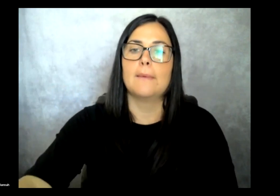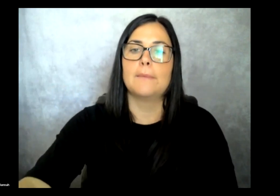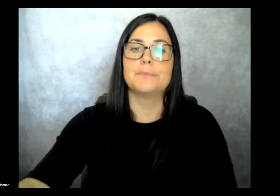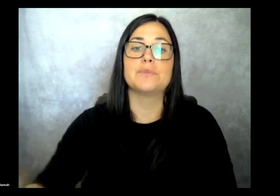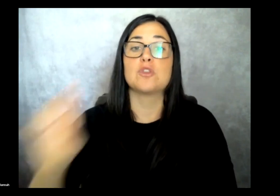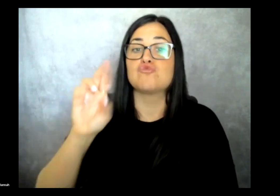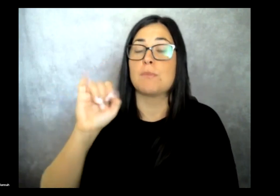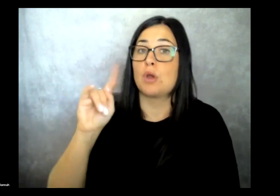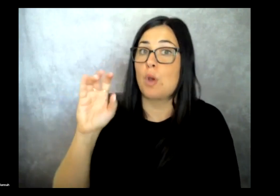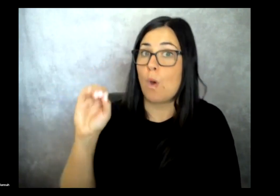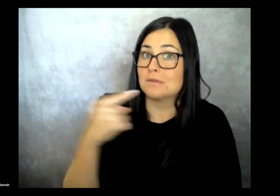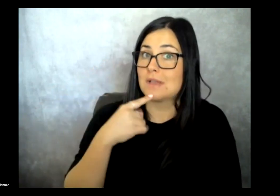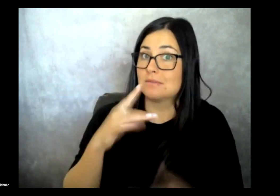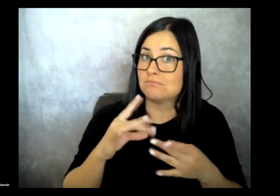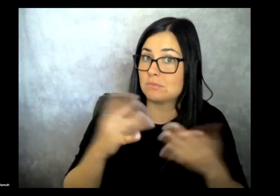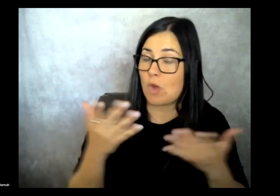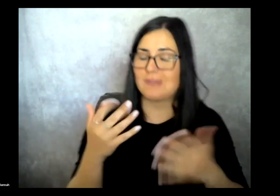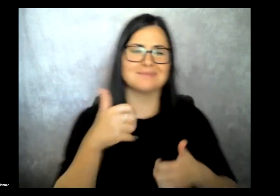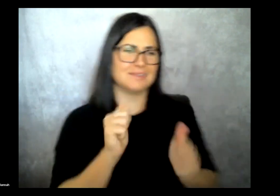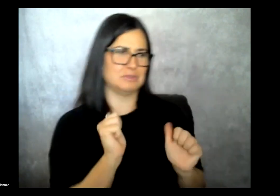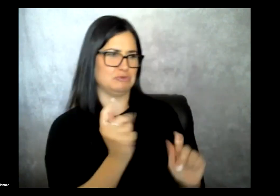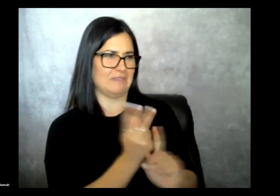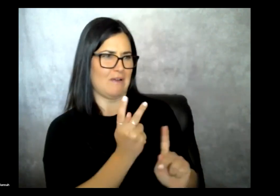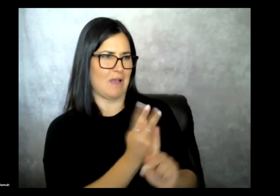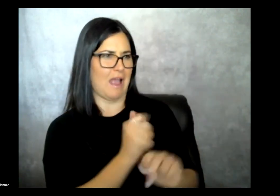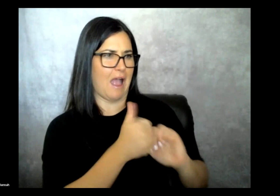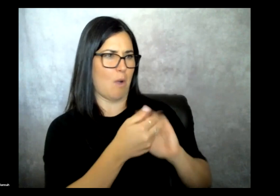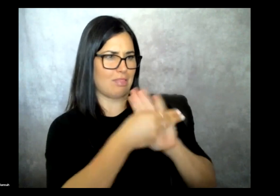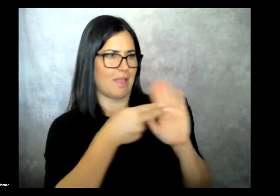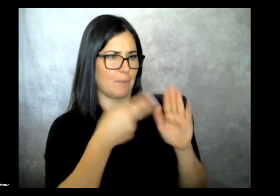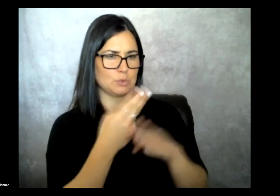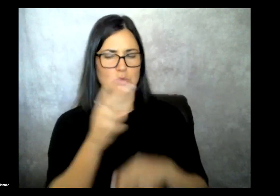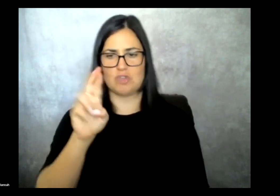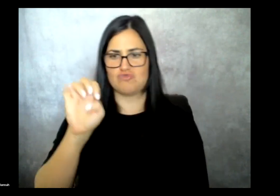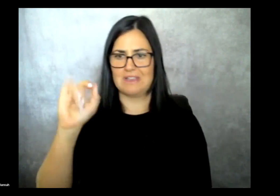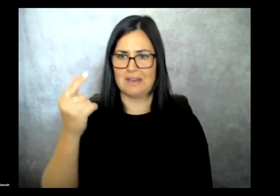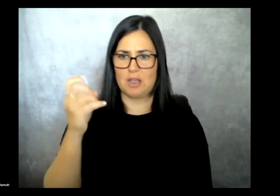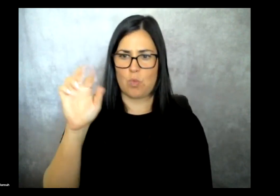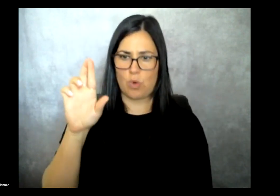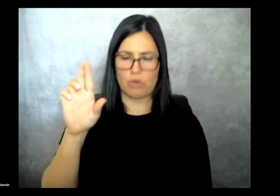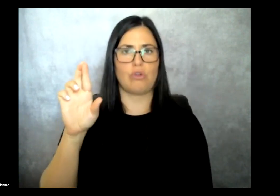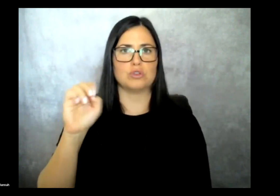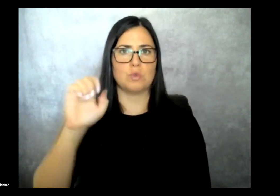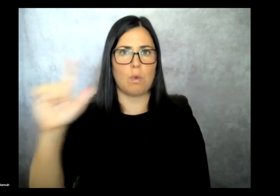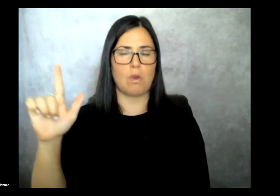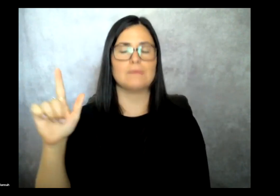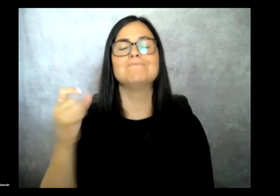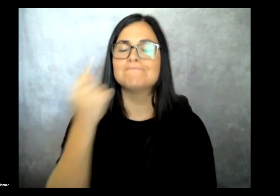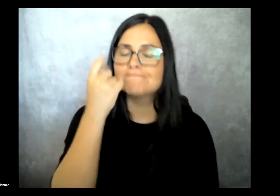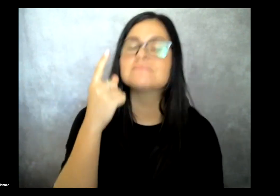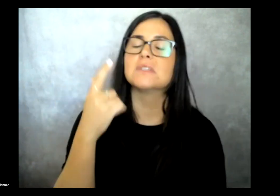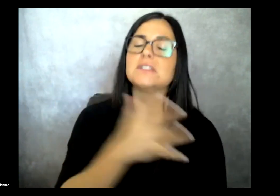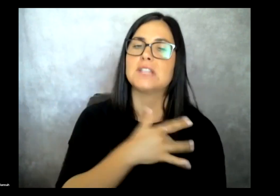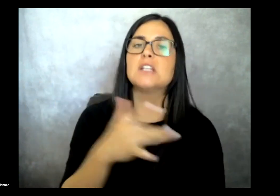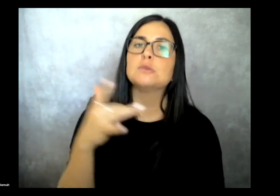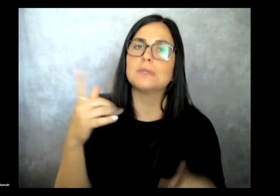Roberto says, still trying to figure out to label using the reading order tool. Yeah, it could be a little tricky